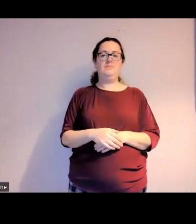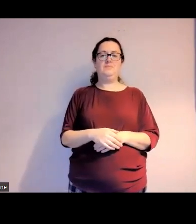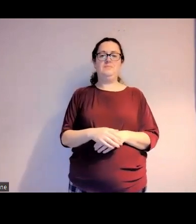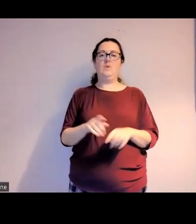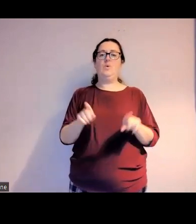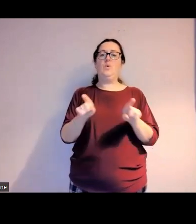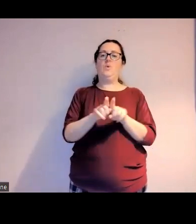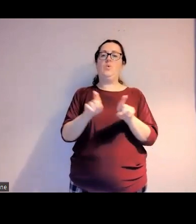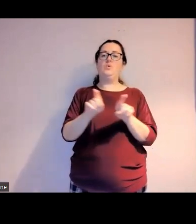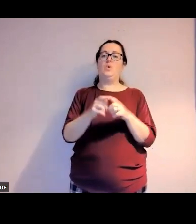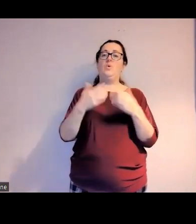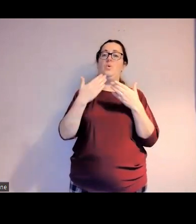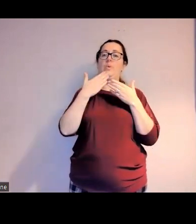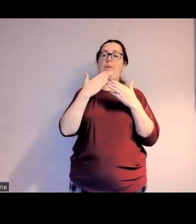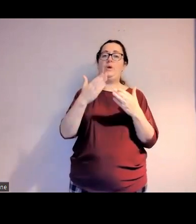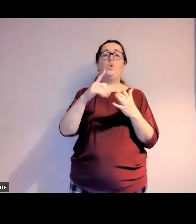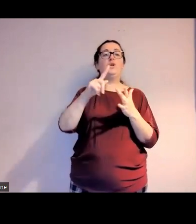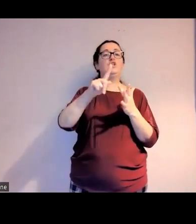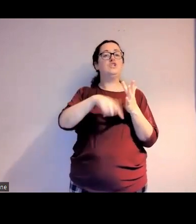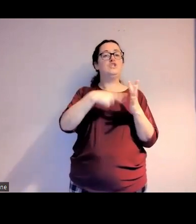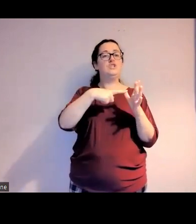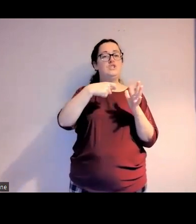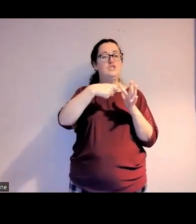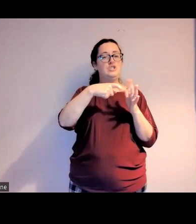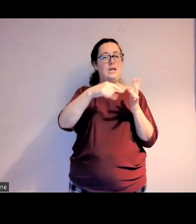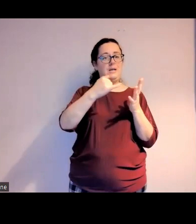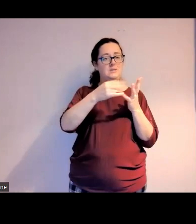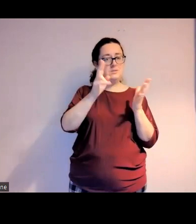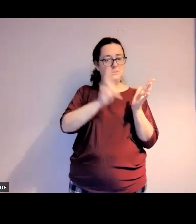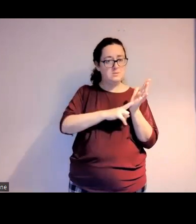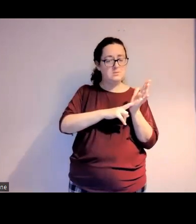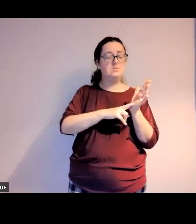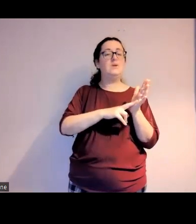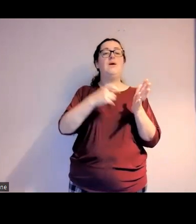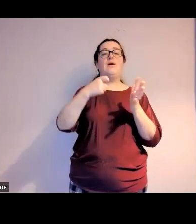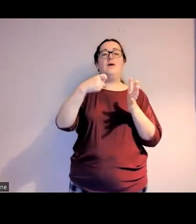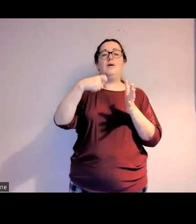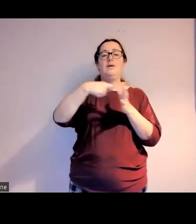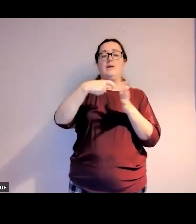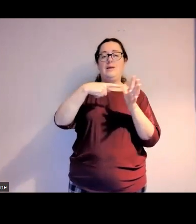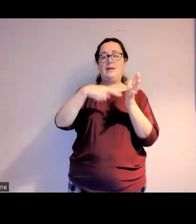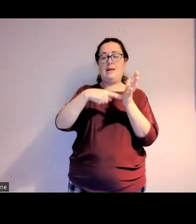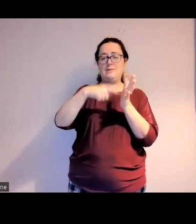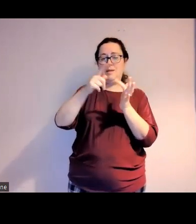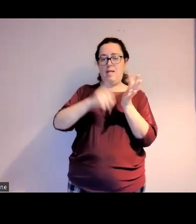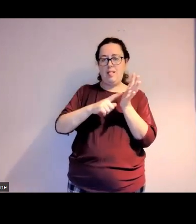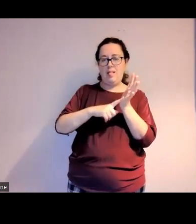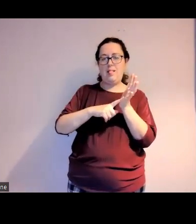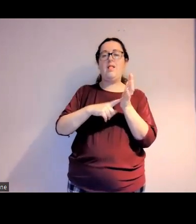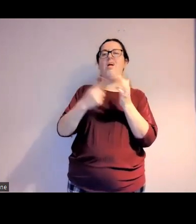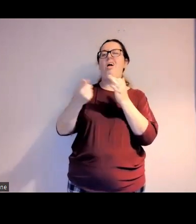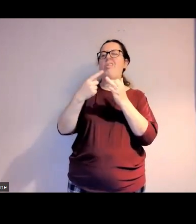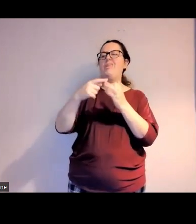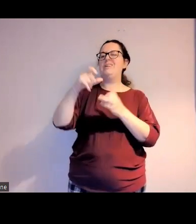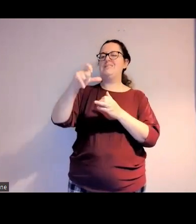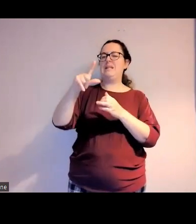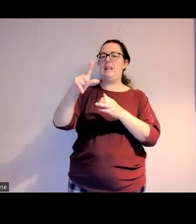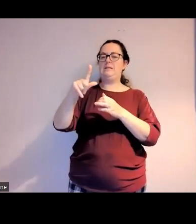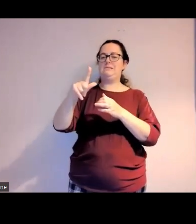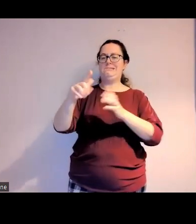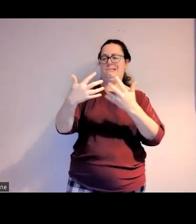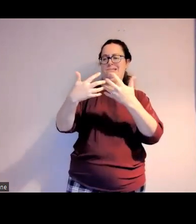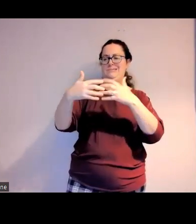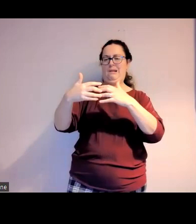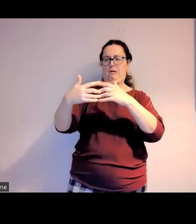to Jackson and Cattell and any other City Lit staff behind the scenes doing their technical wizardry,